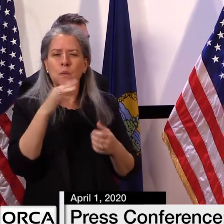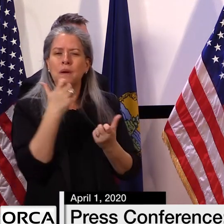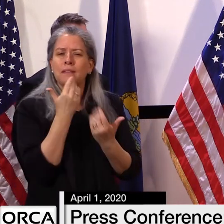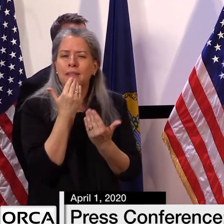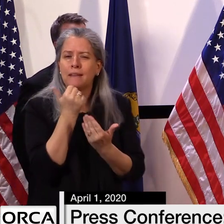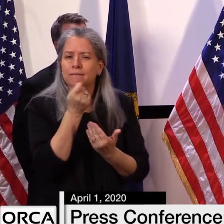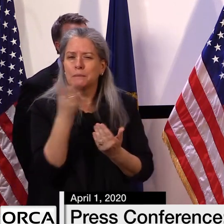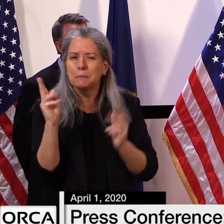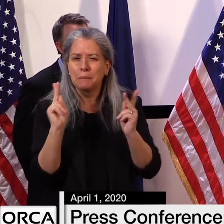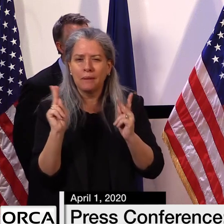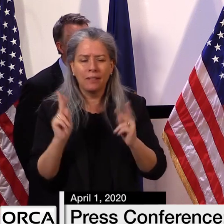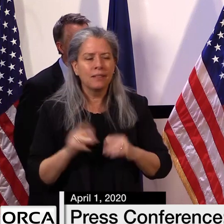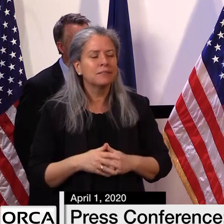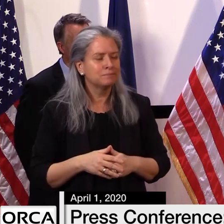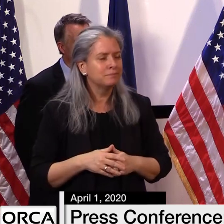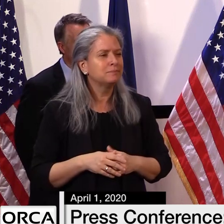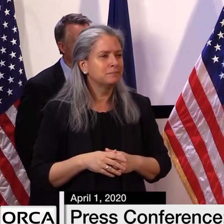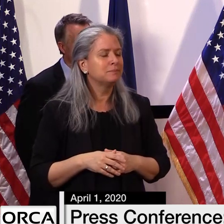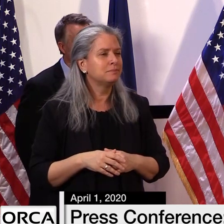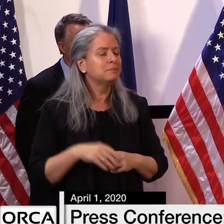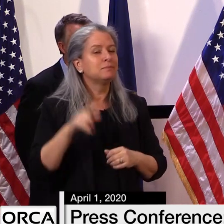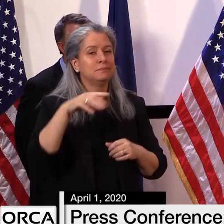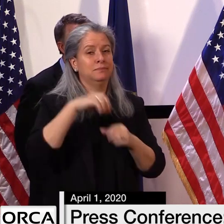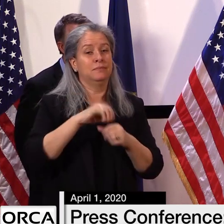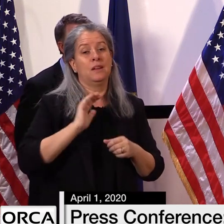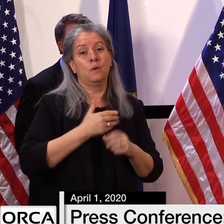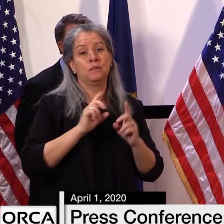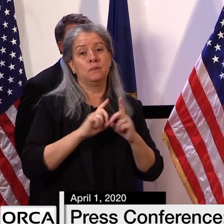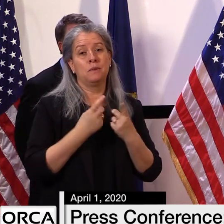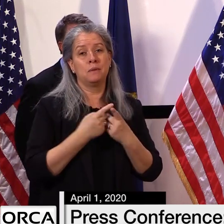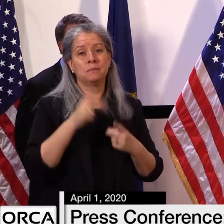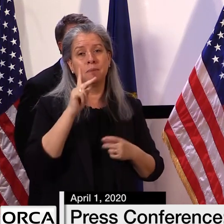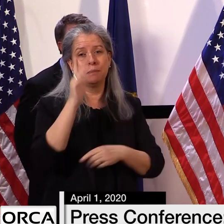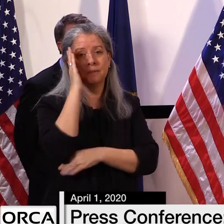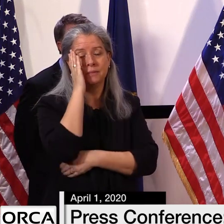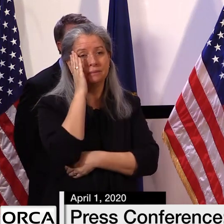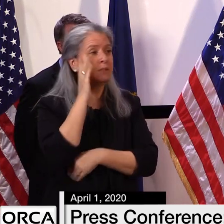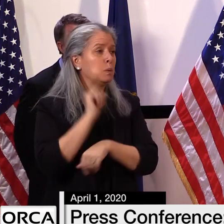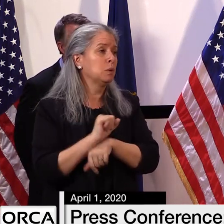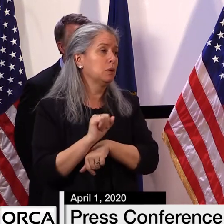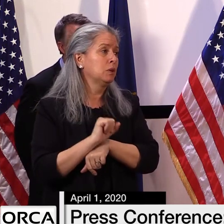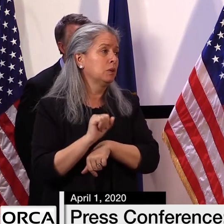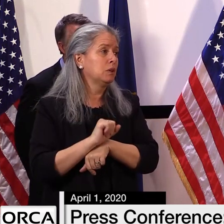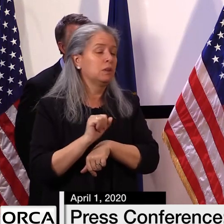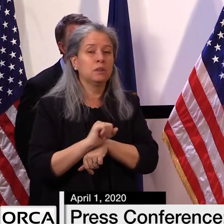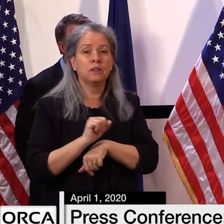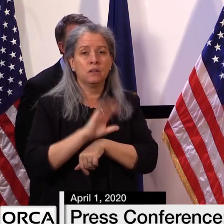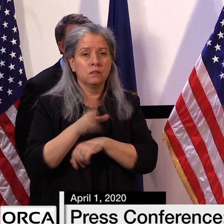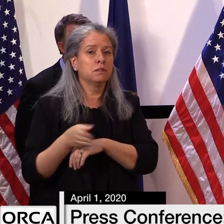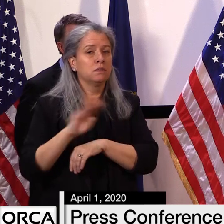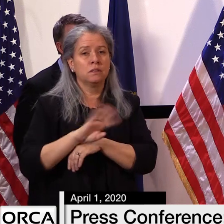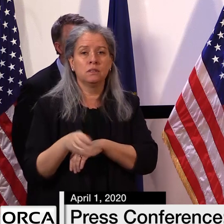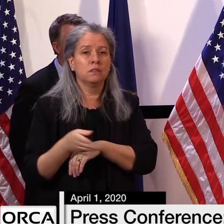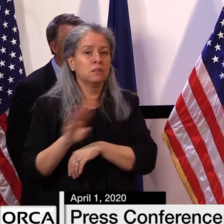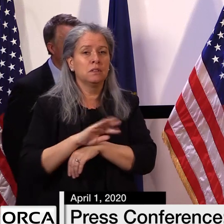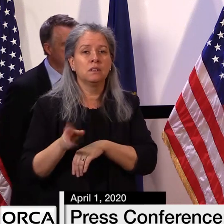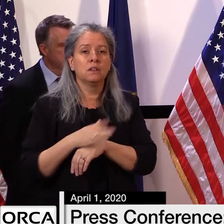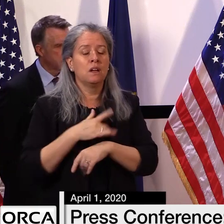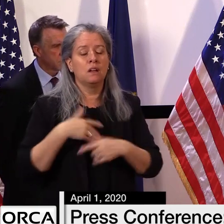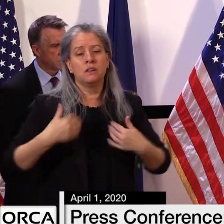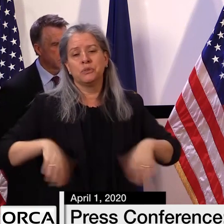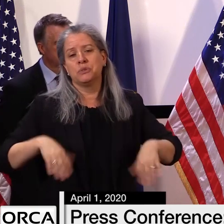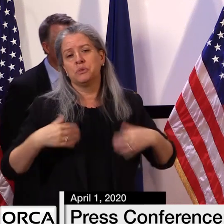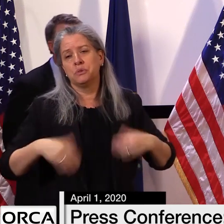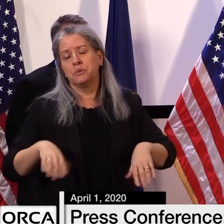way. One, those people in our department who are working extended hours, they are absolutely committed to making